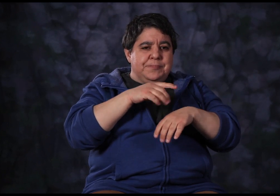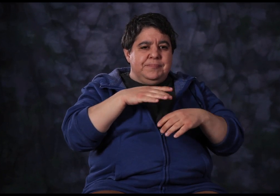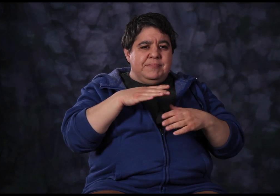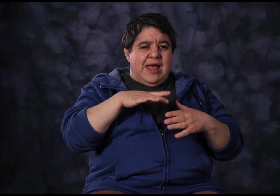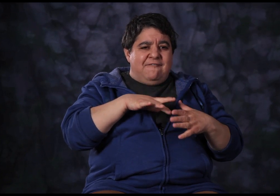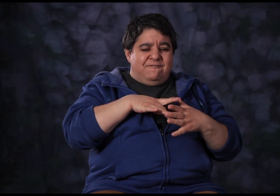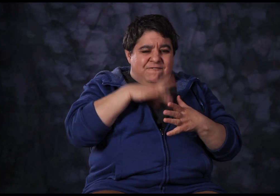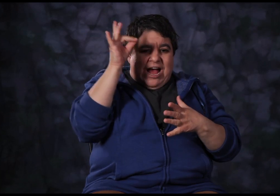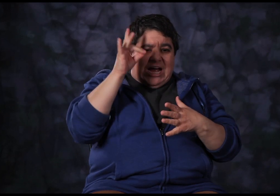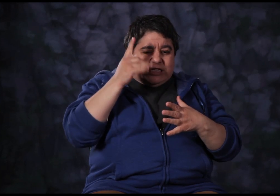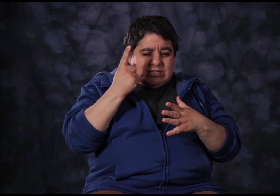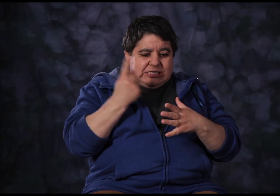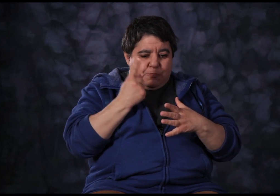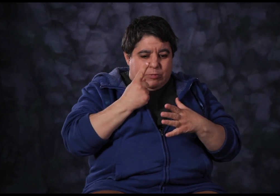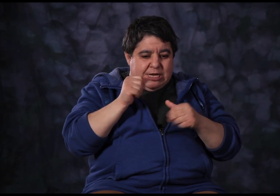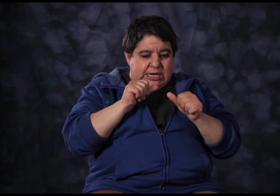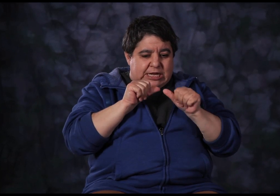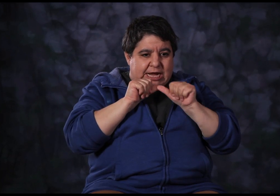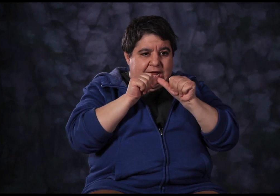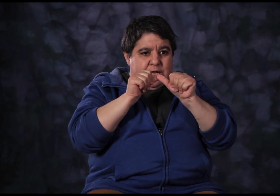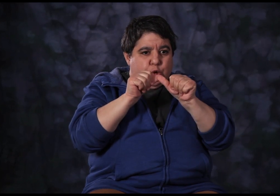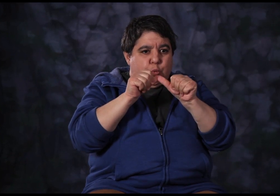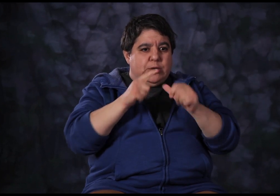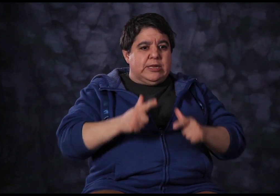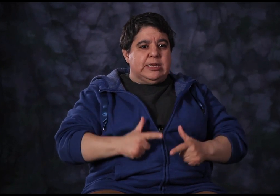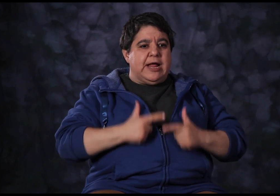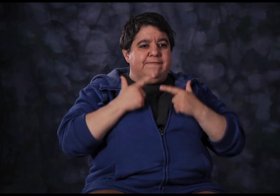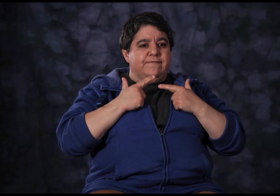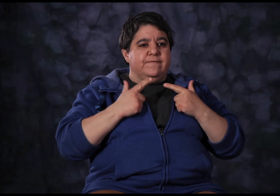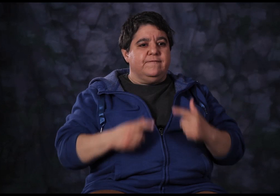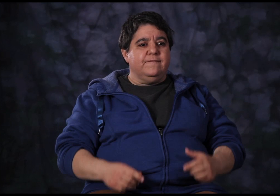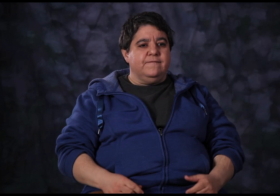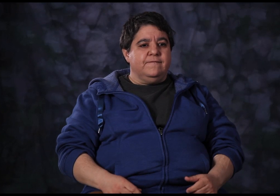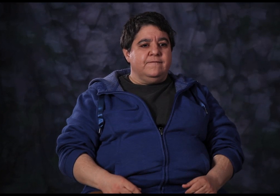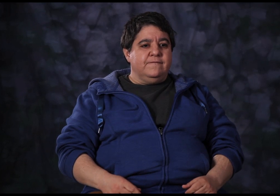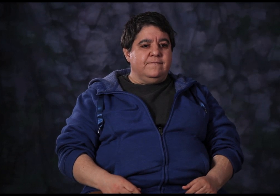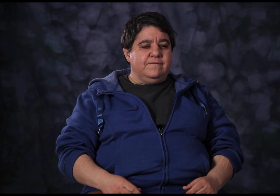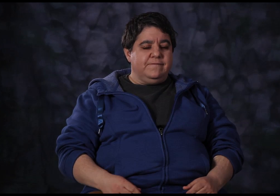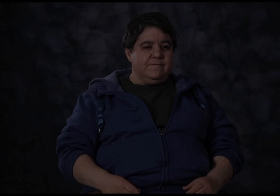In that darkest time, I was able to find motivation to continue living.